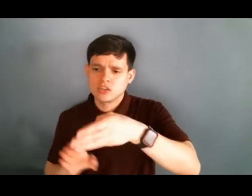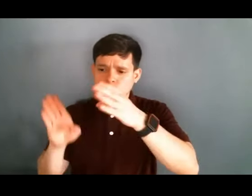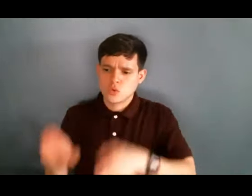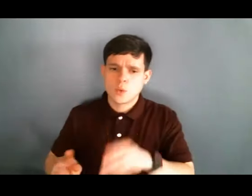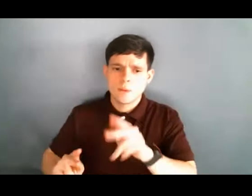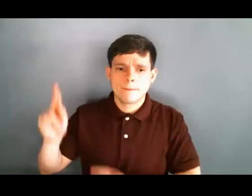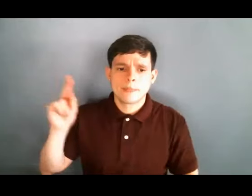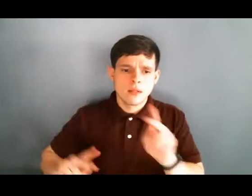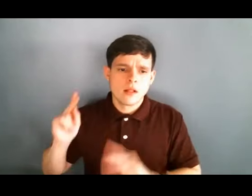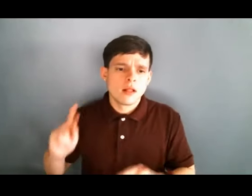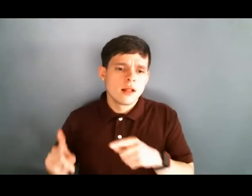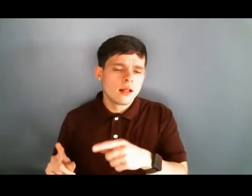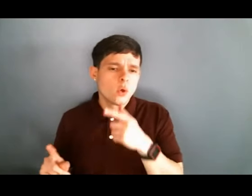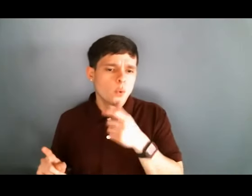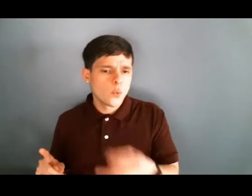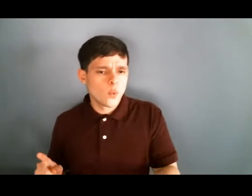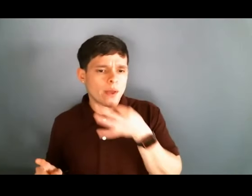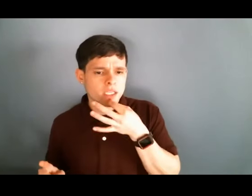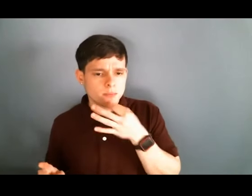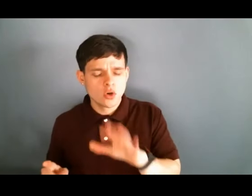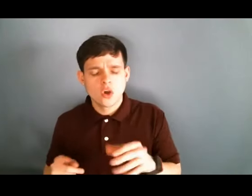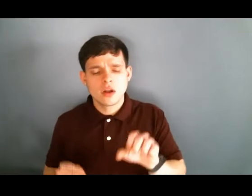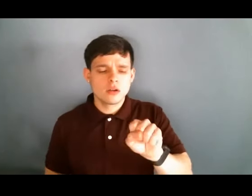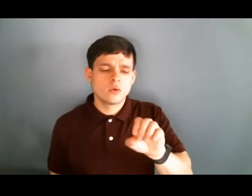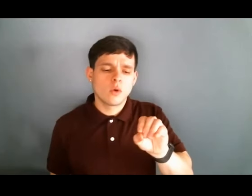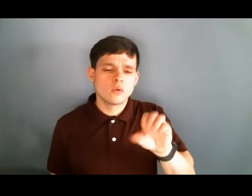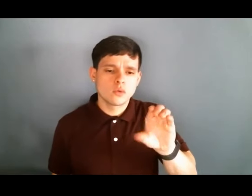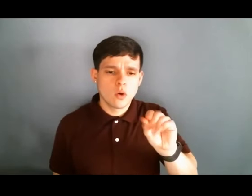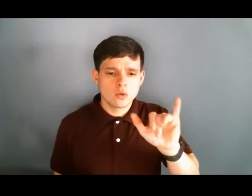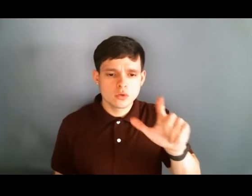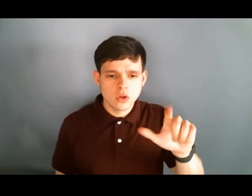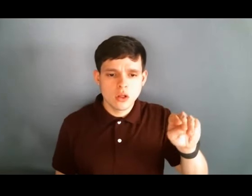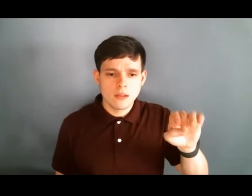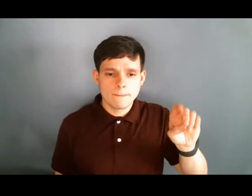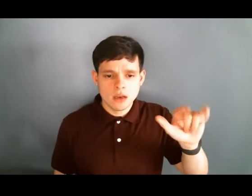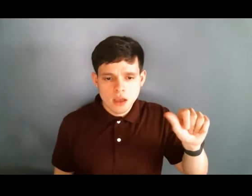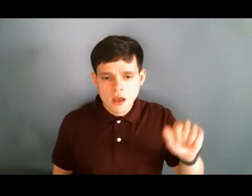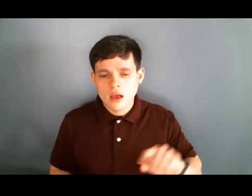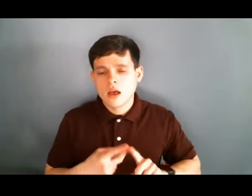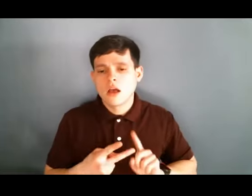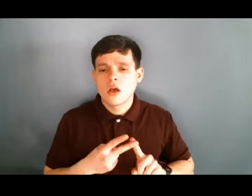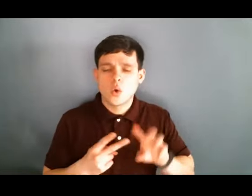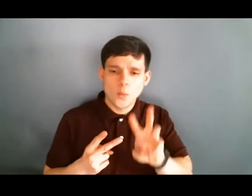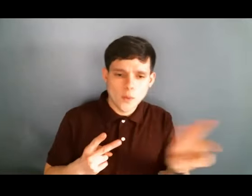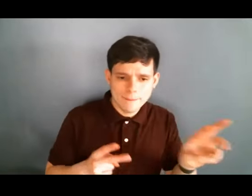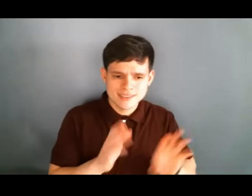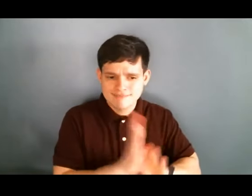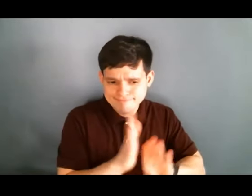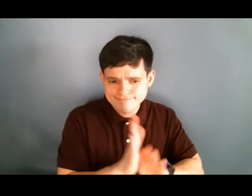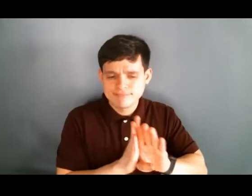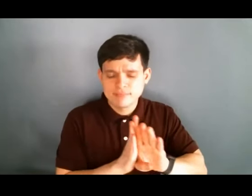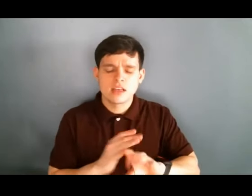are experts in social media, in websites, in communication